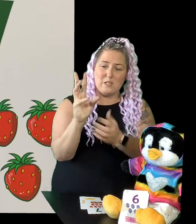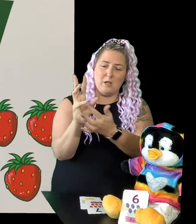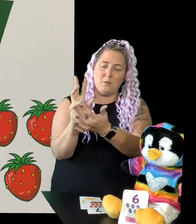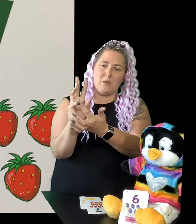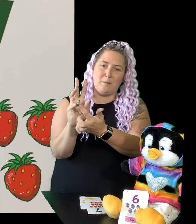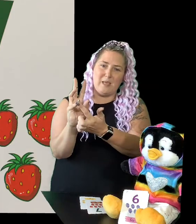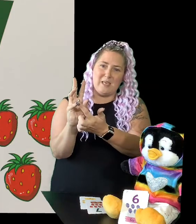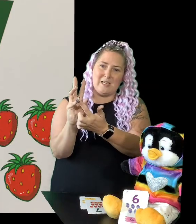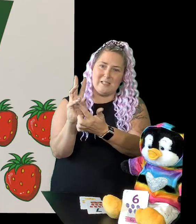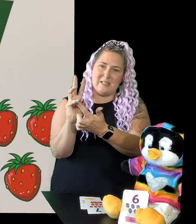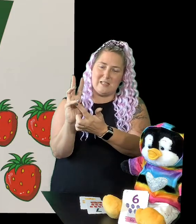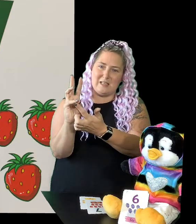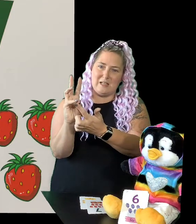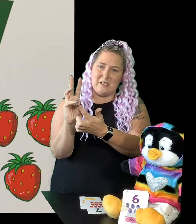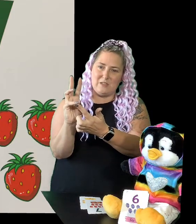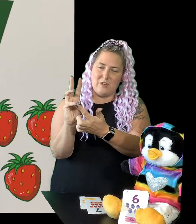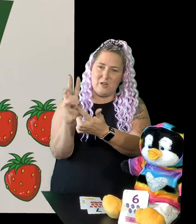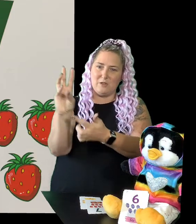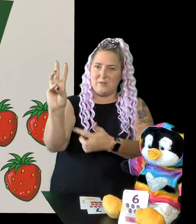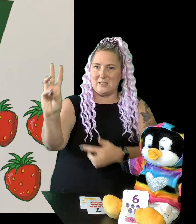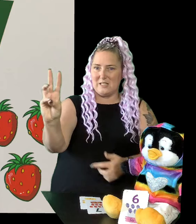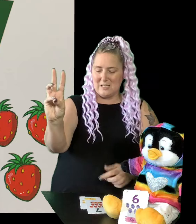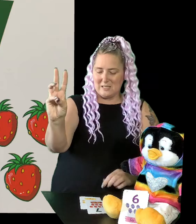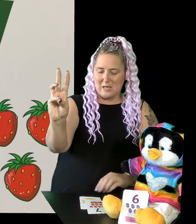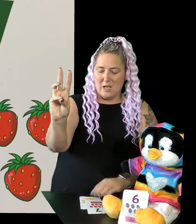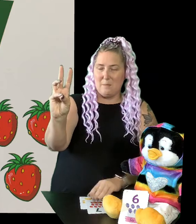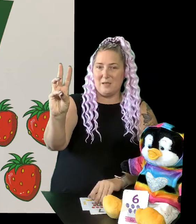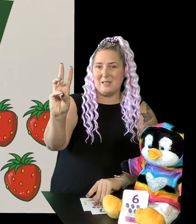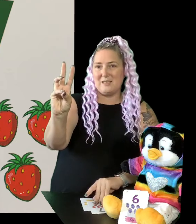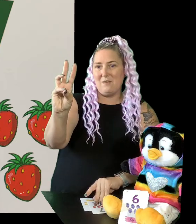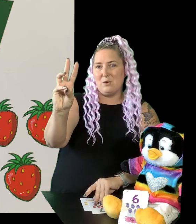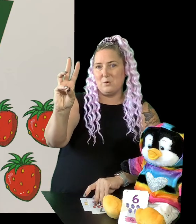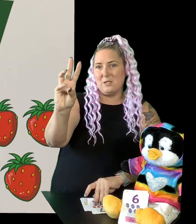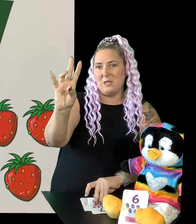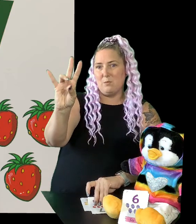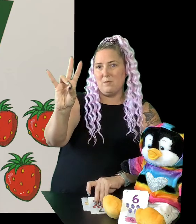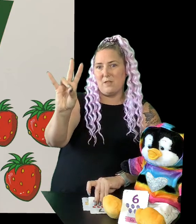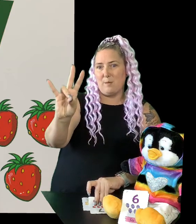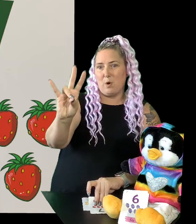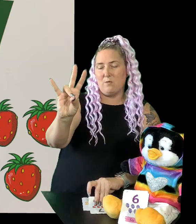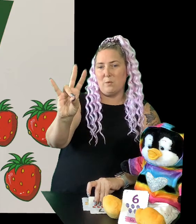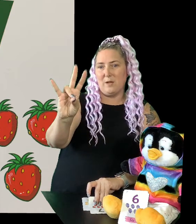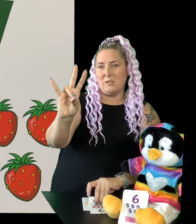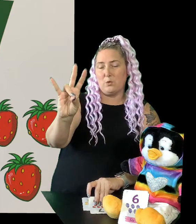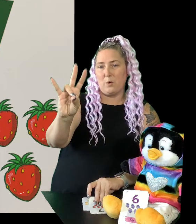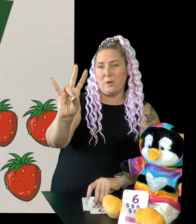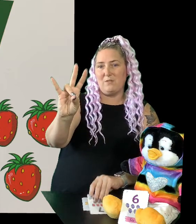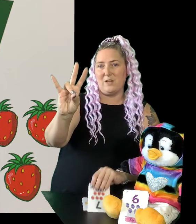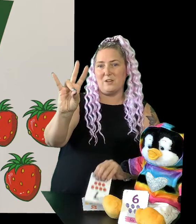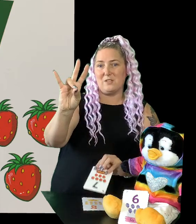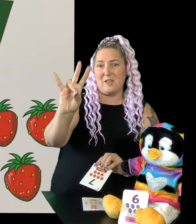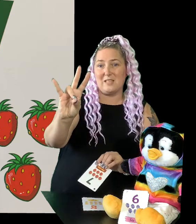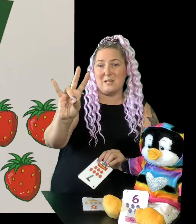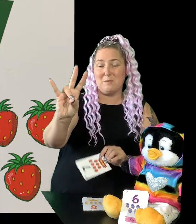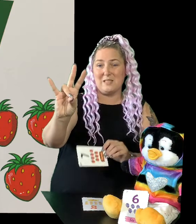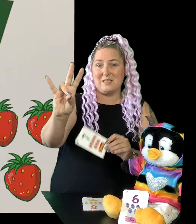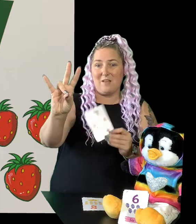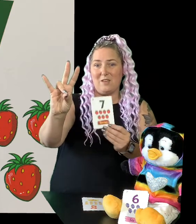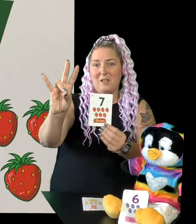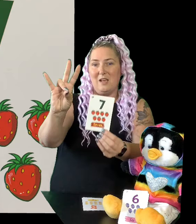started with our pinky because it's the littlest finger for 6. Because 7, we're just going to move our thumb over 1 to our ring finger. So that's going to be 7.